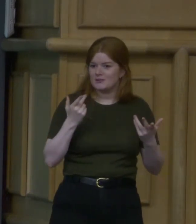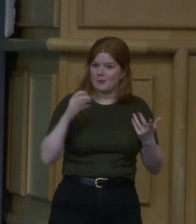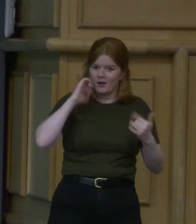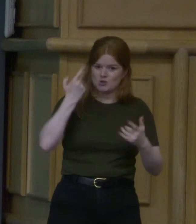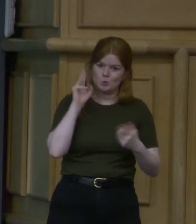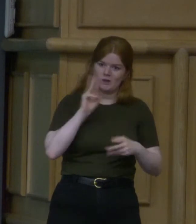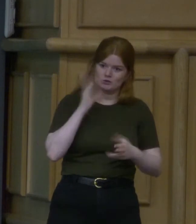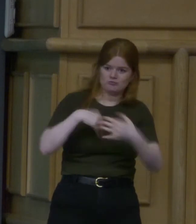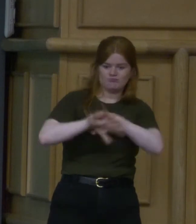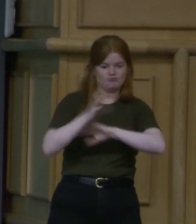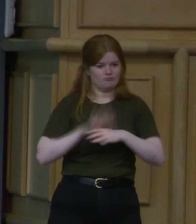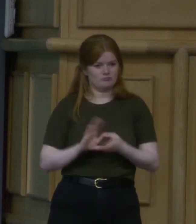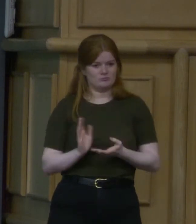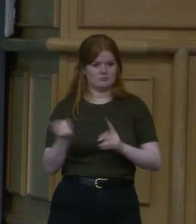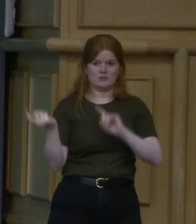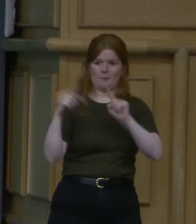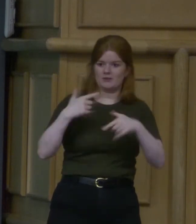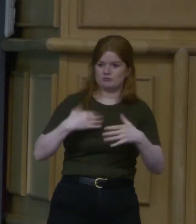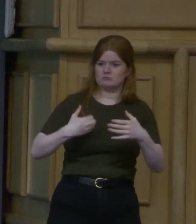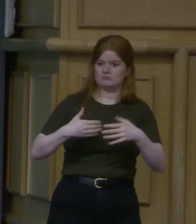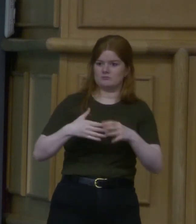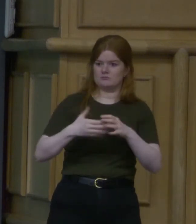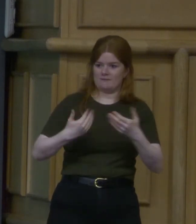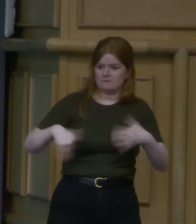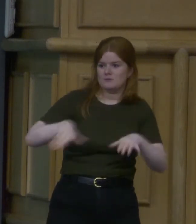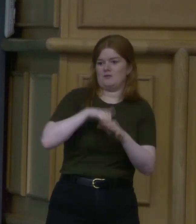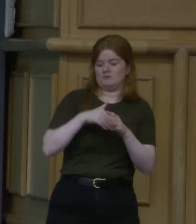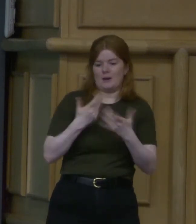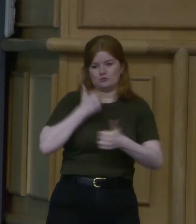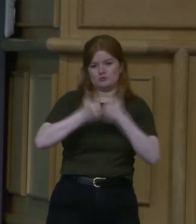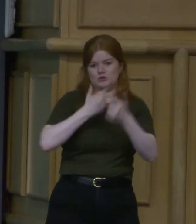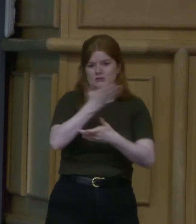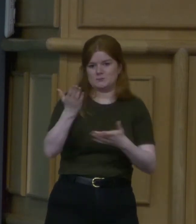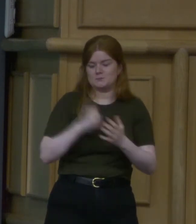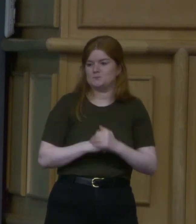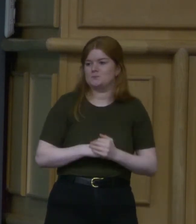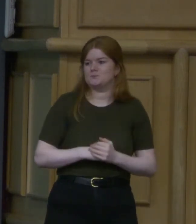that you came and engaged fully, I very much appreciate.